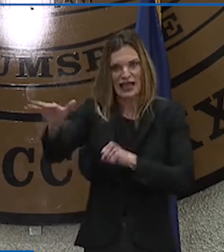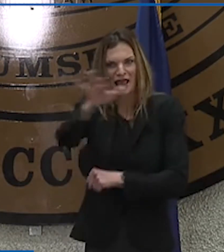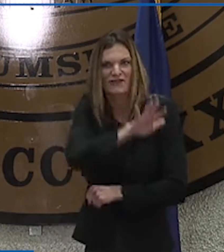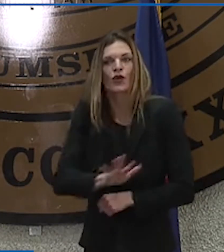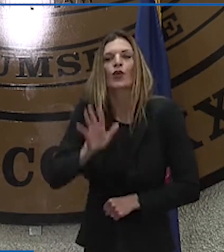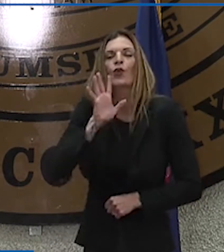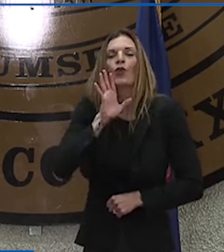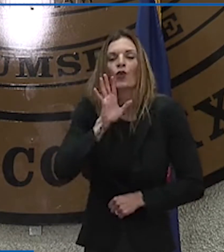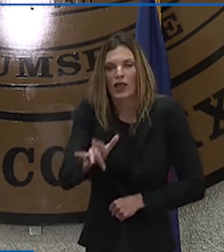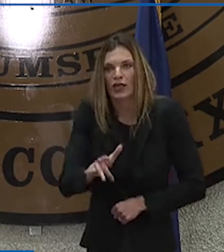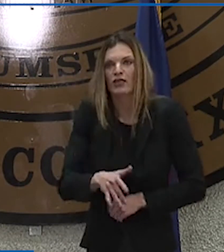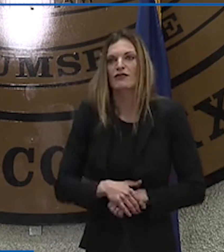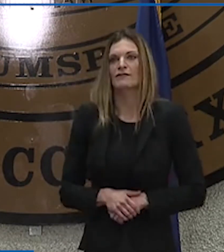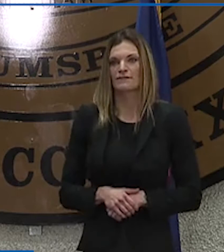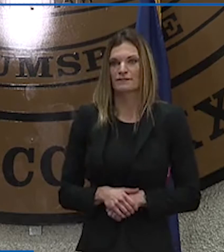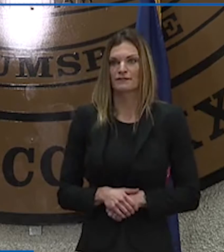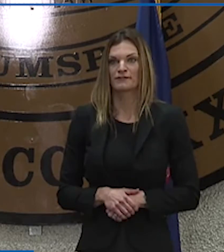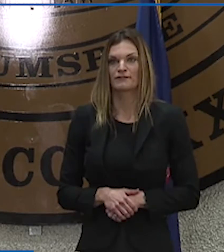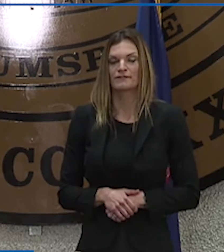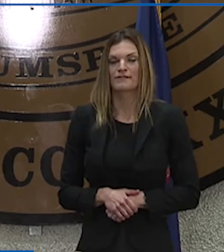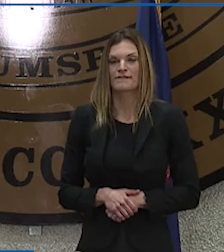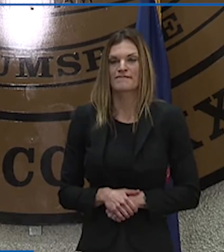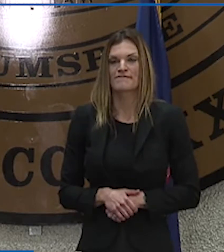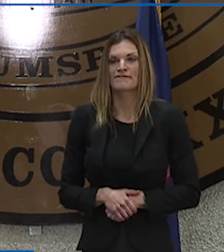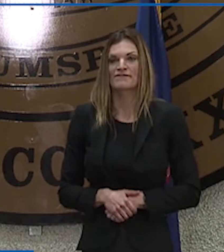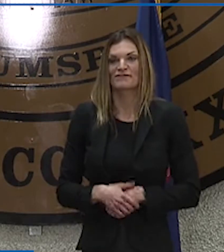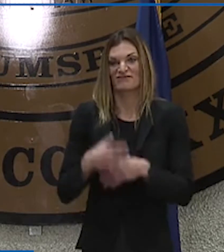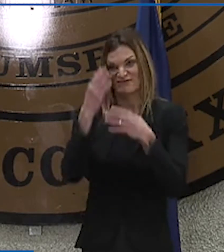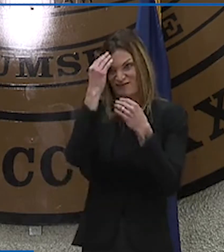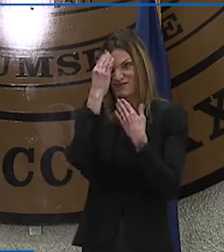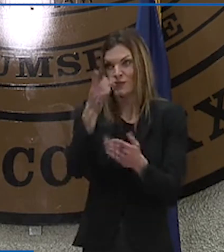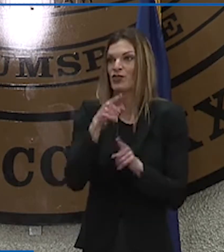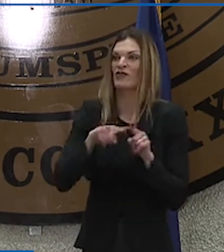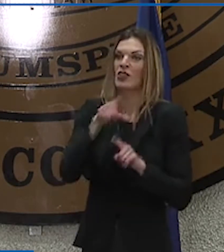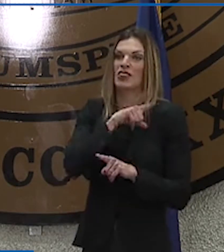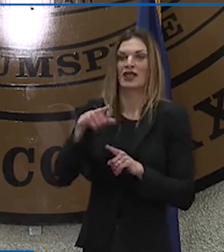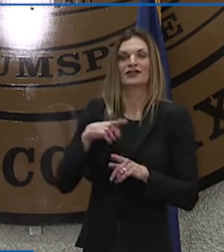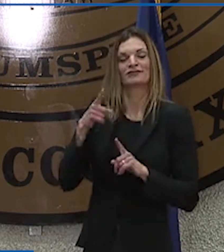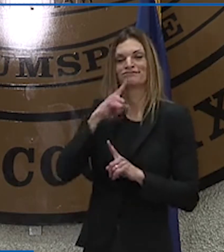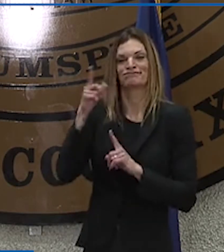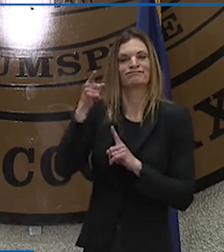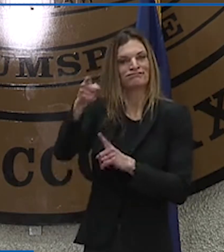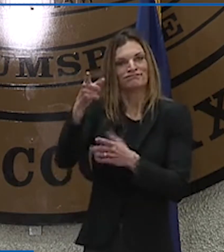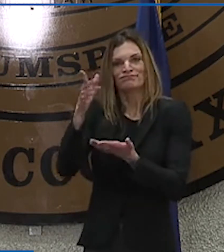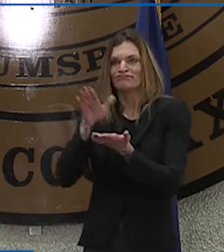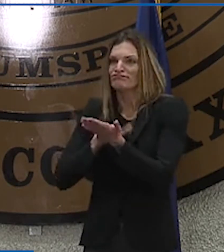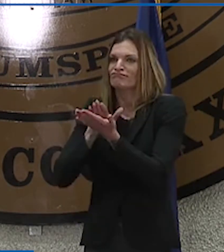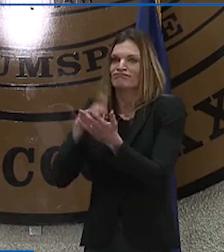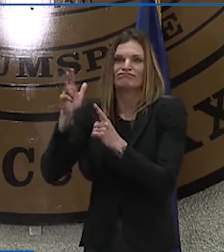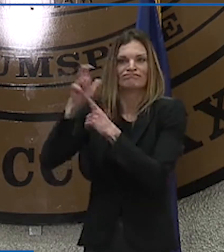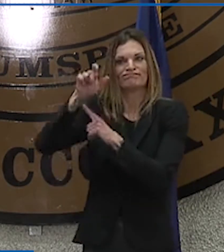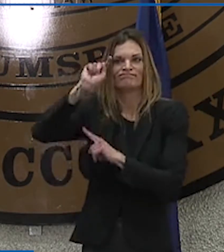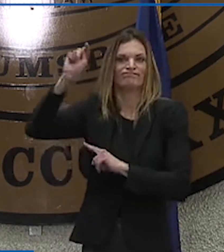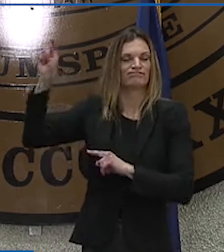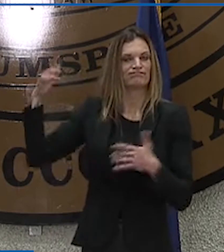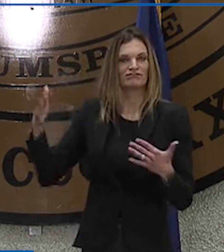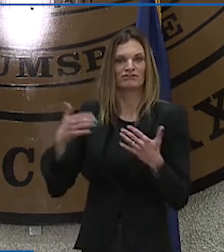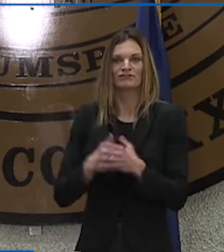Michigan. I want to thank all the legislative champions of this legislation and the many partners and supporters that helped